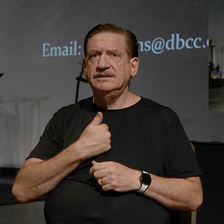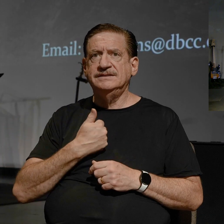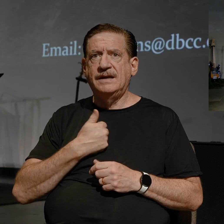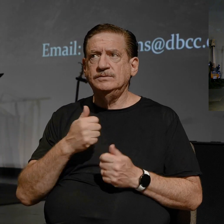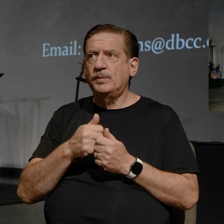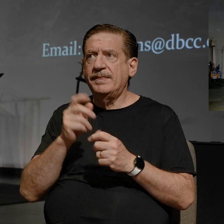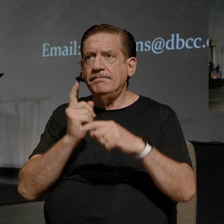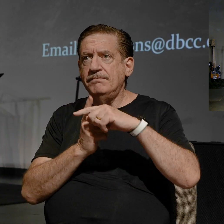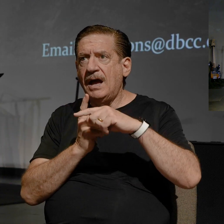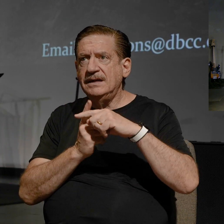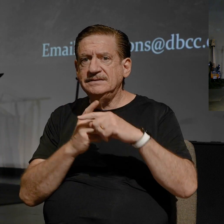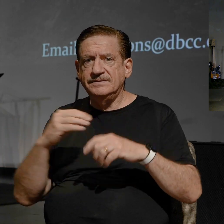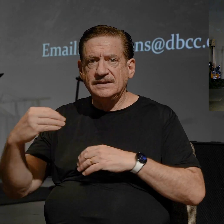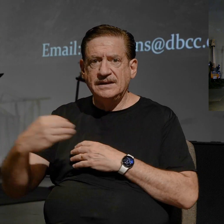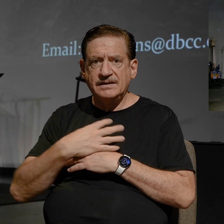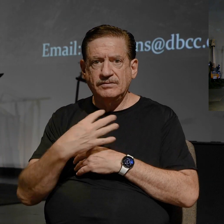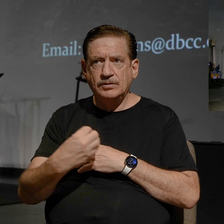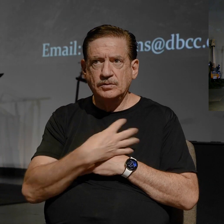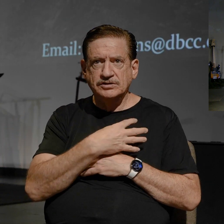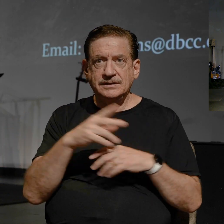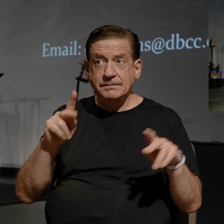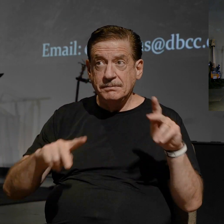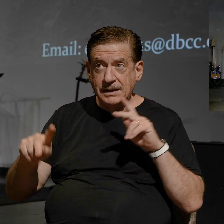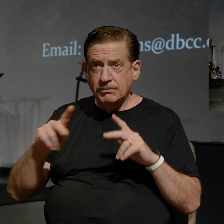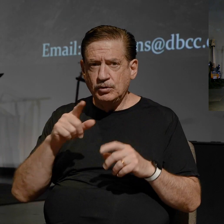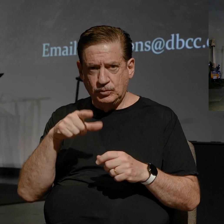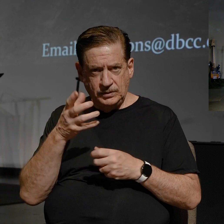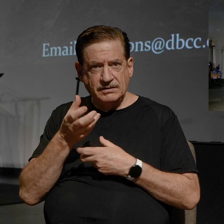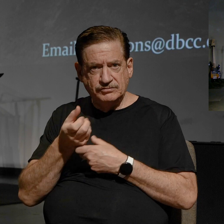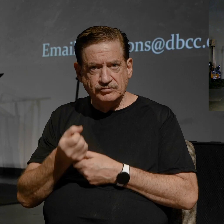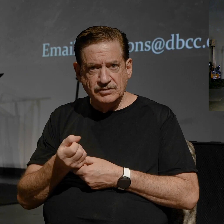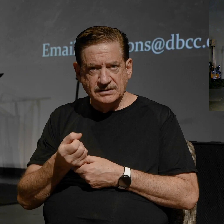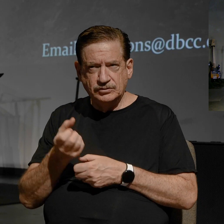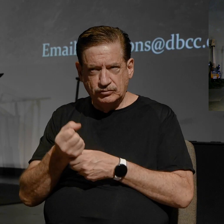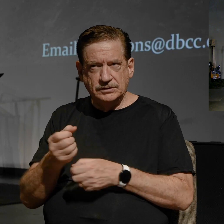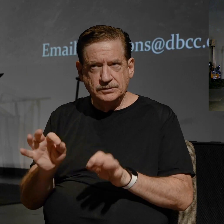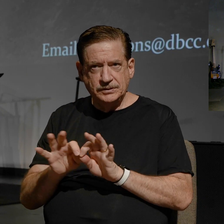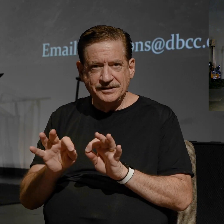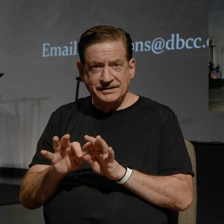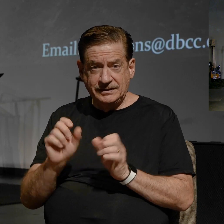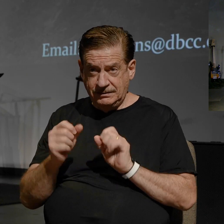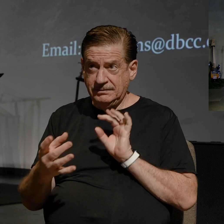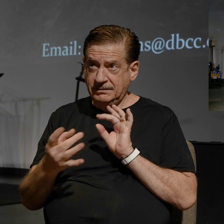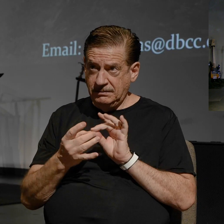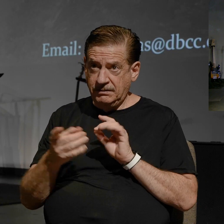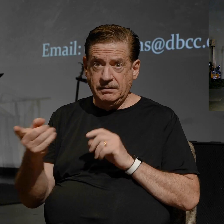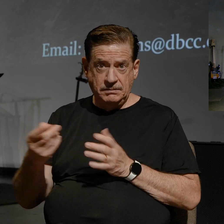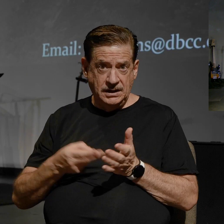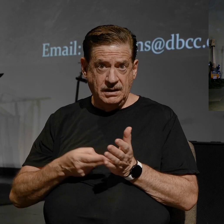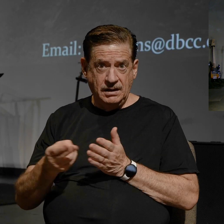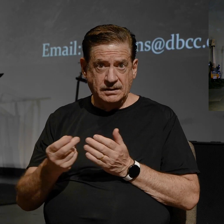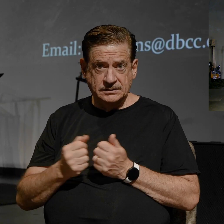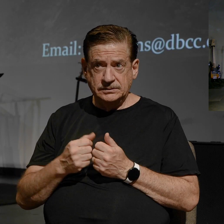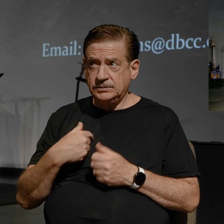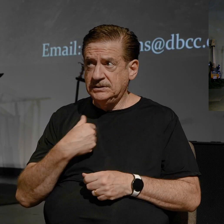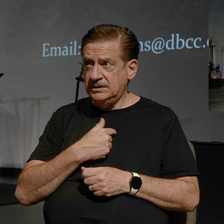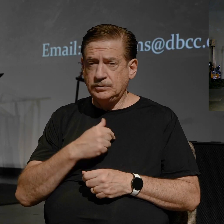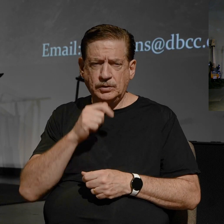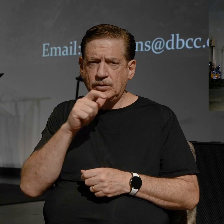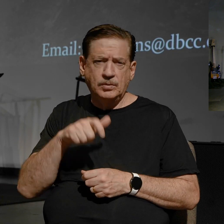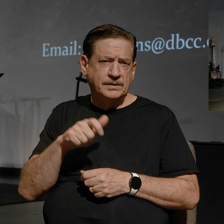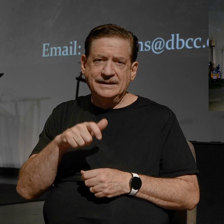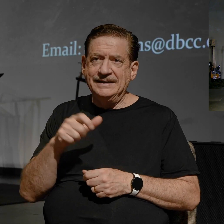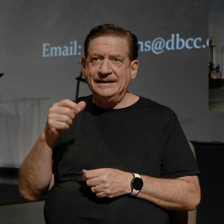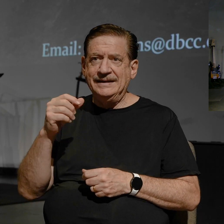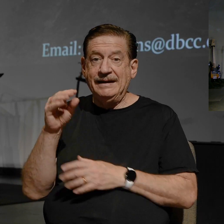know, people who will really, they're trustworthy, we connect with them, they'll be honest with us. We don't need